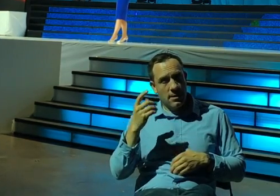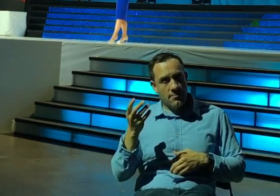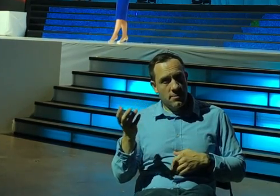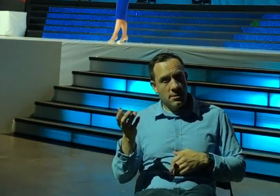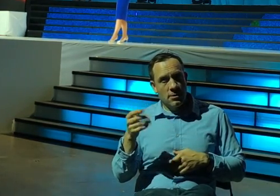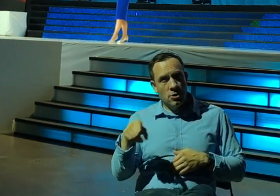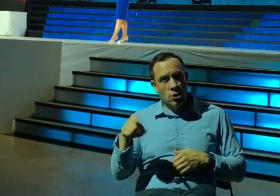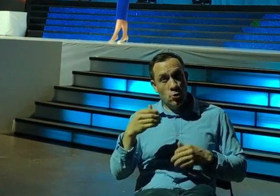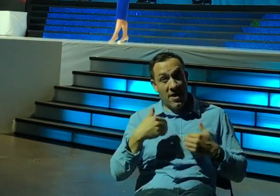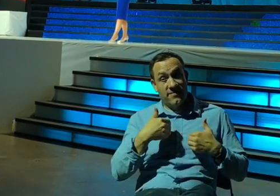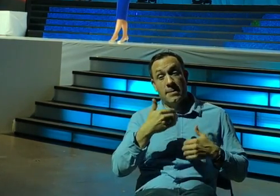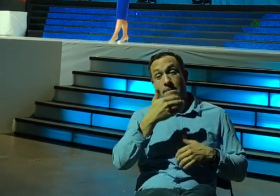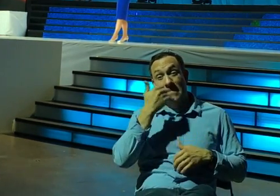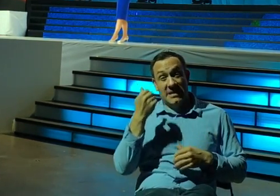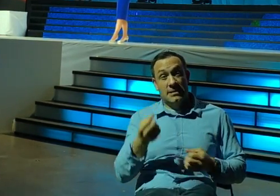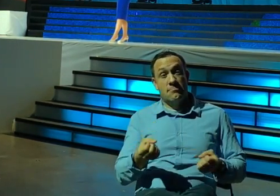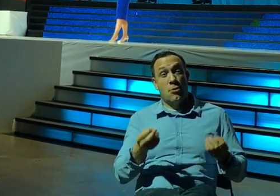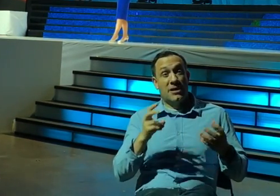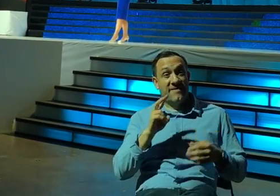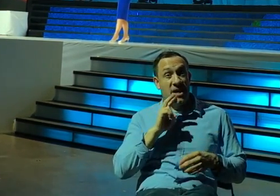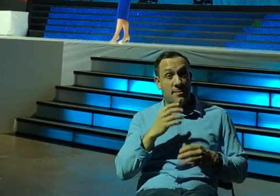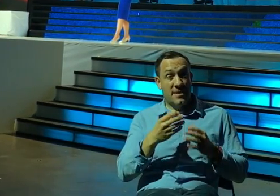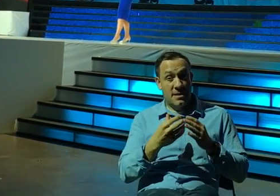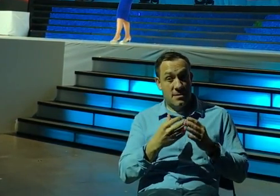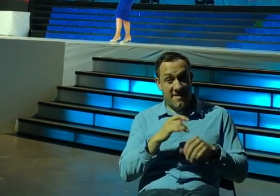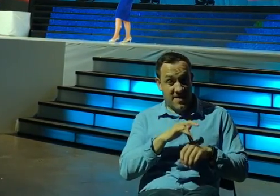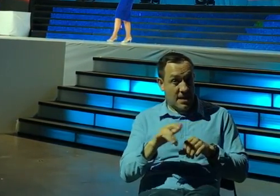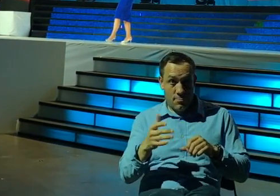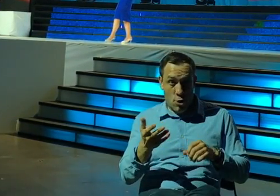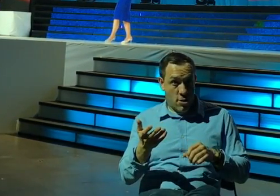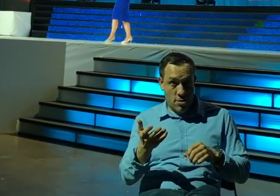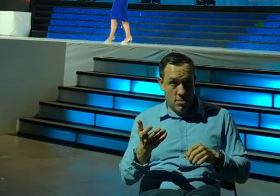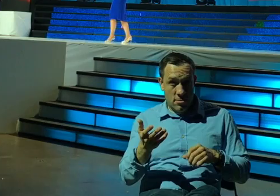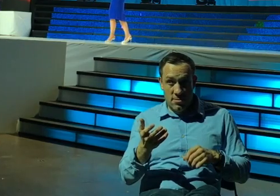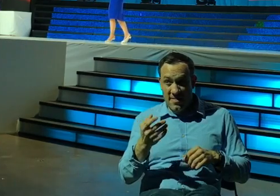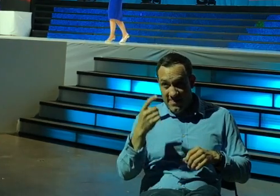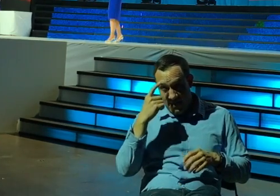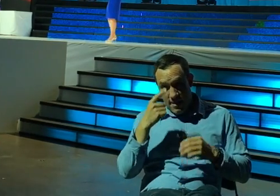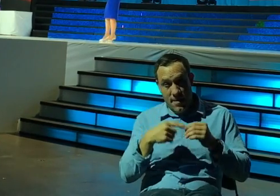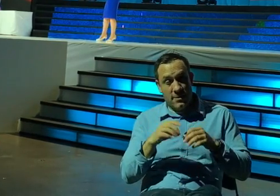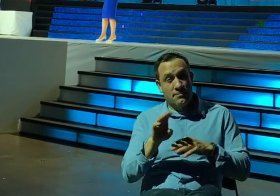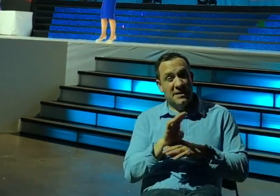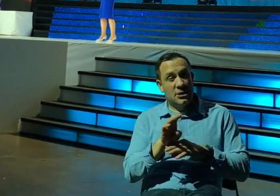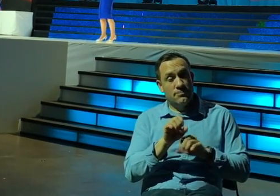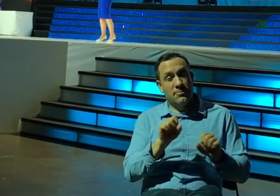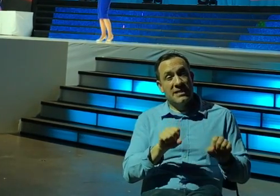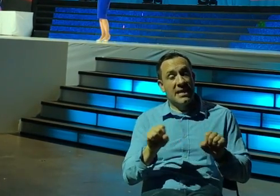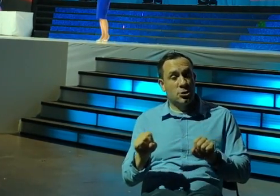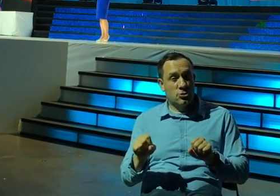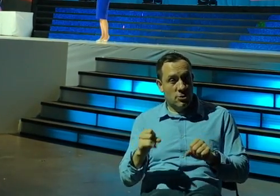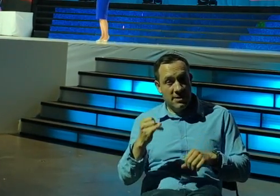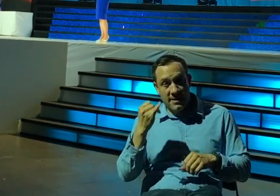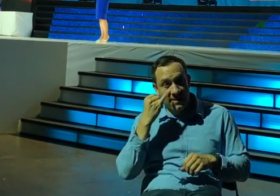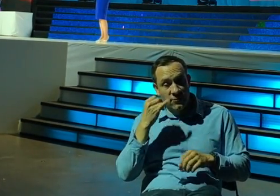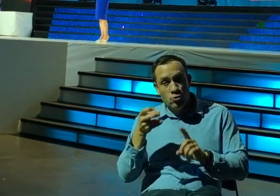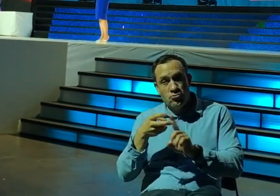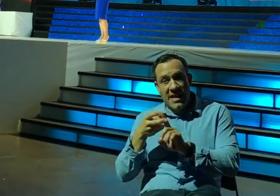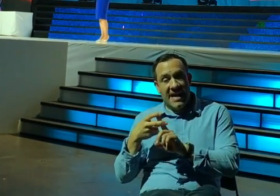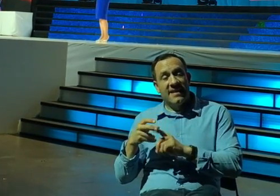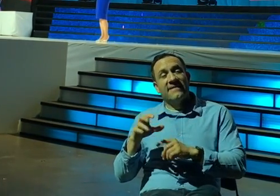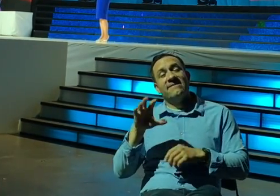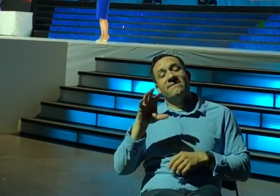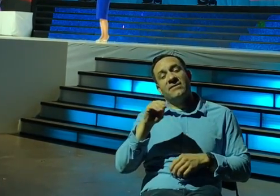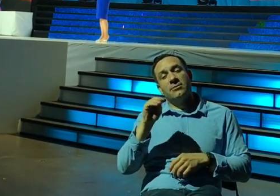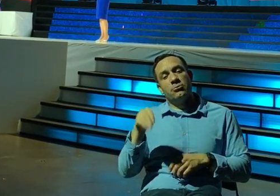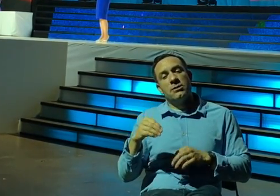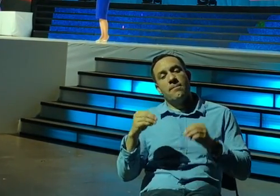the best multi available out there, I want you to think of the business potential. If you could just get 50%